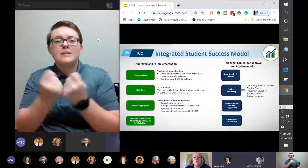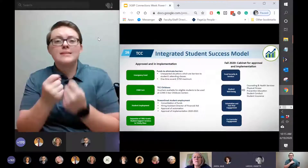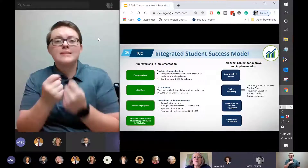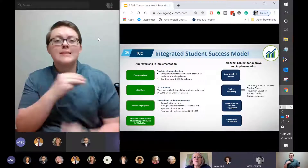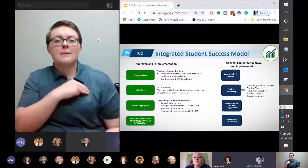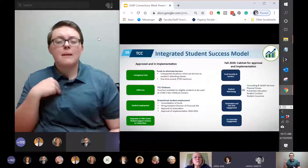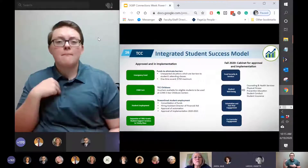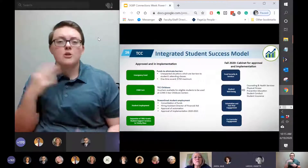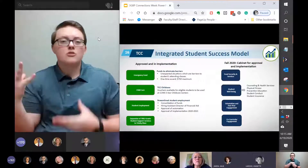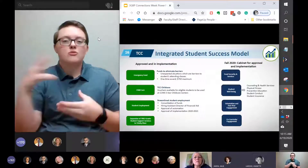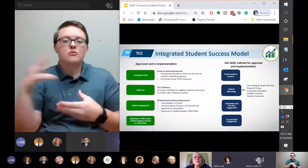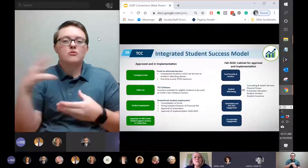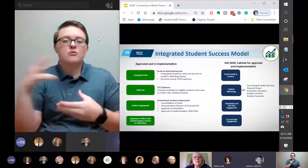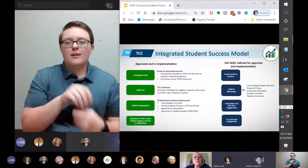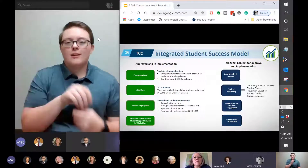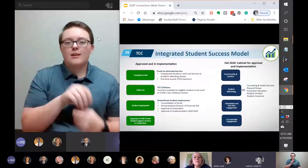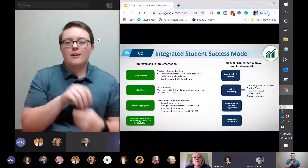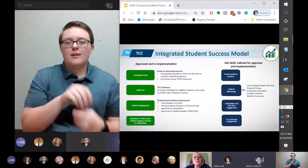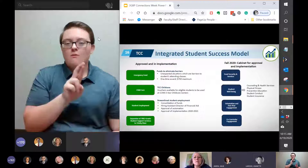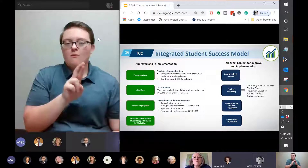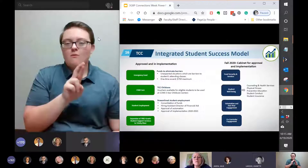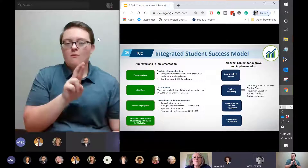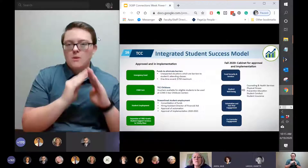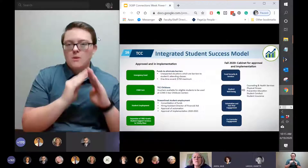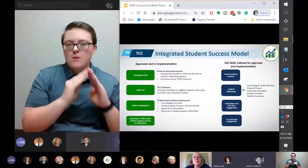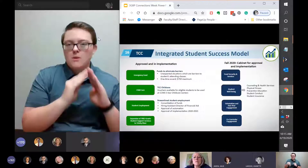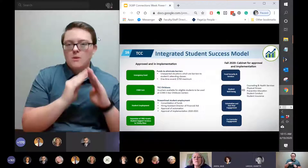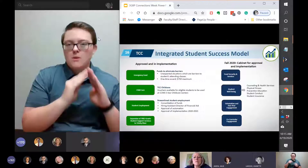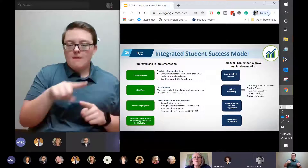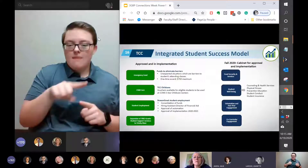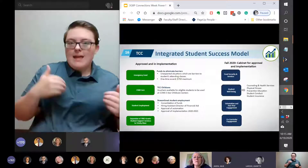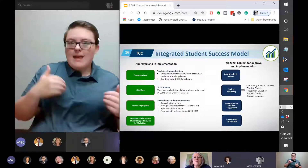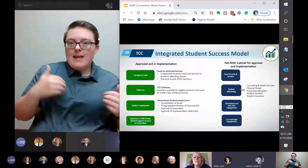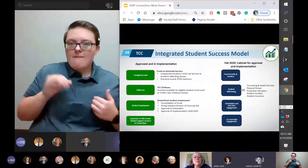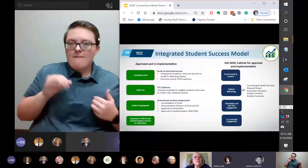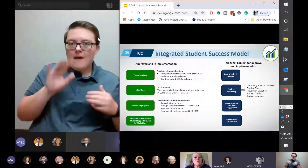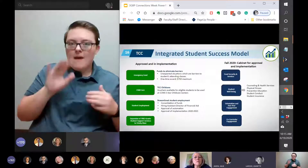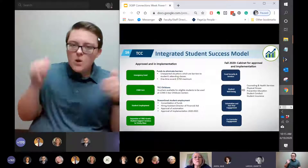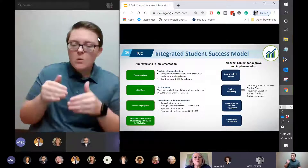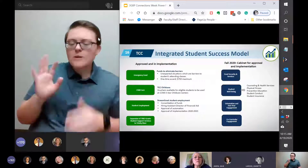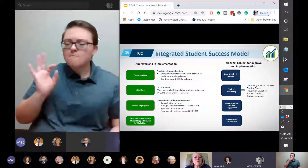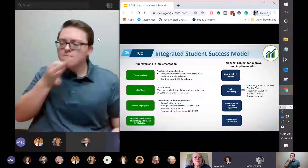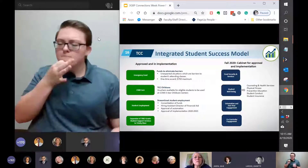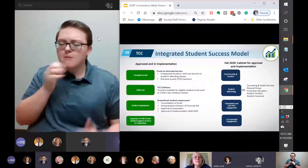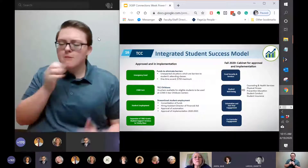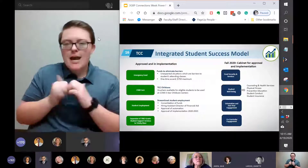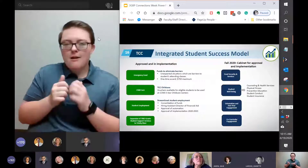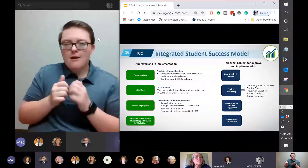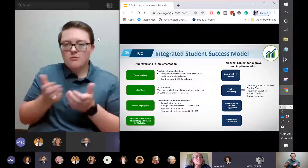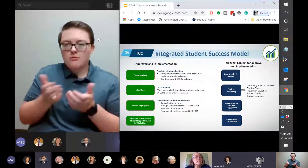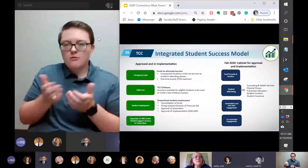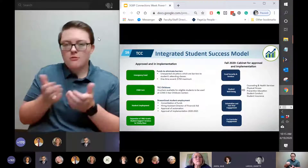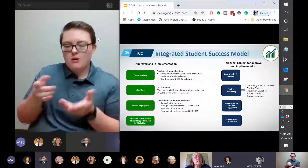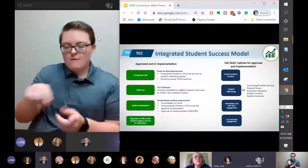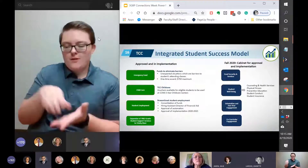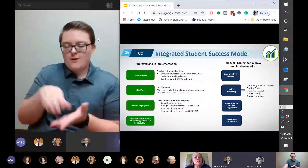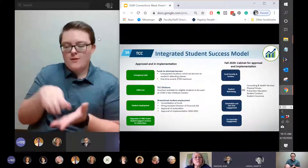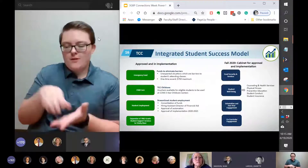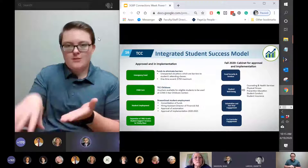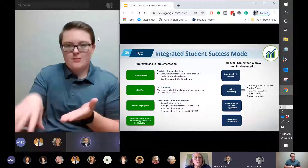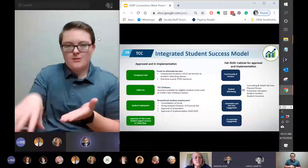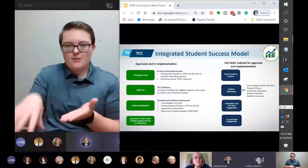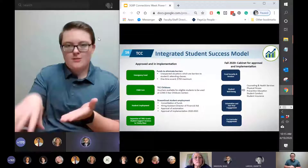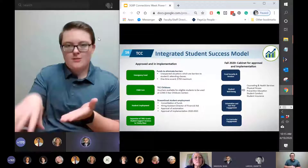Trinity River community who are going to have that focus and expertise on serving that population of students. Thank you, Dr.